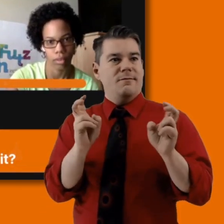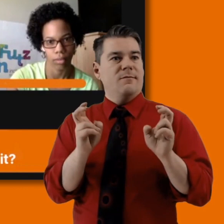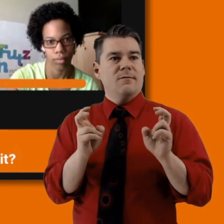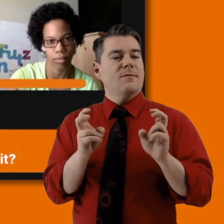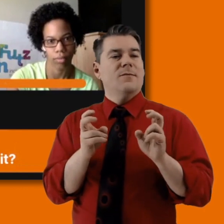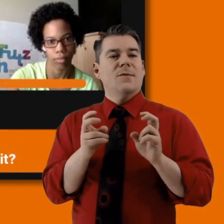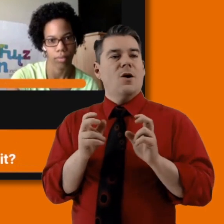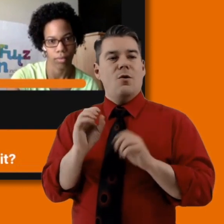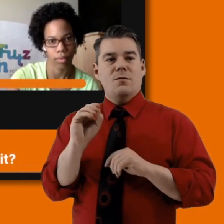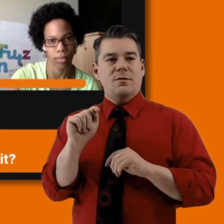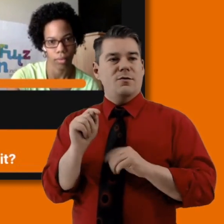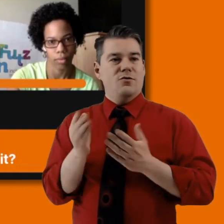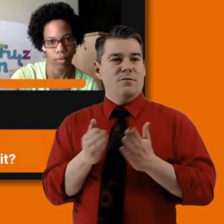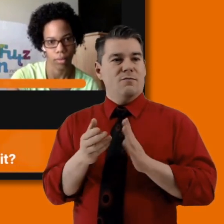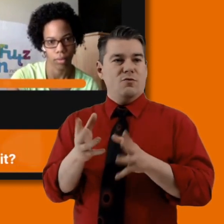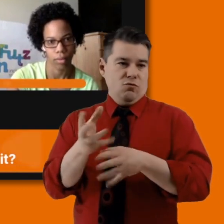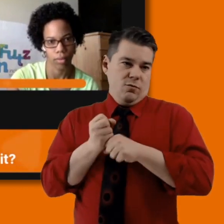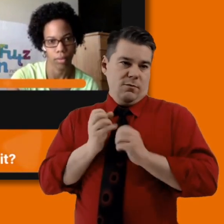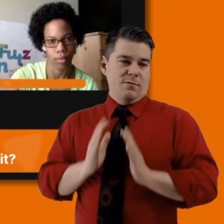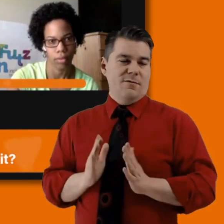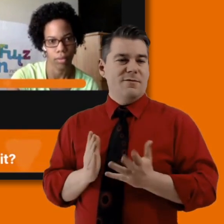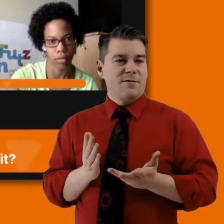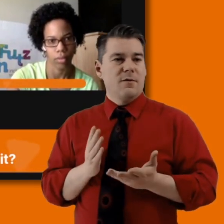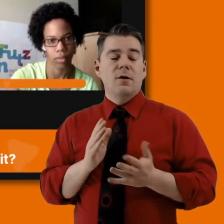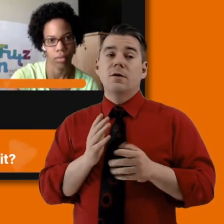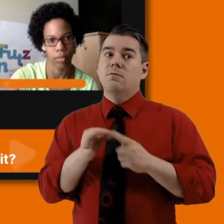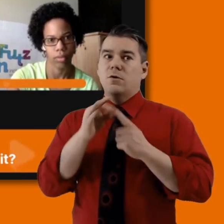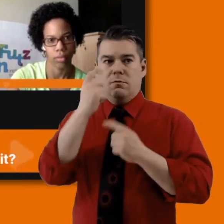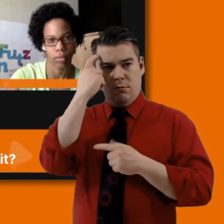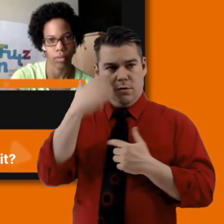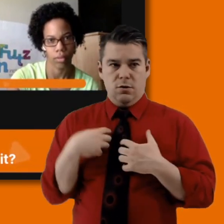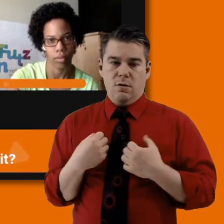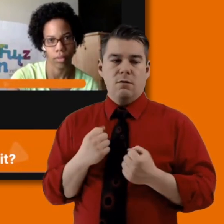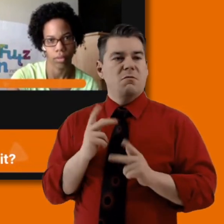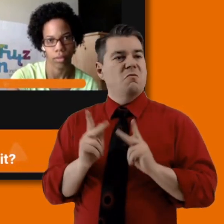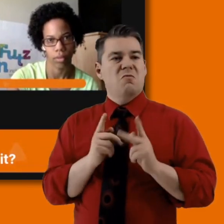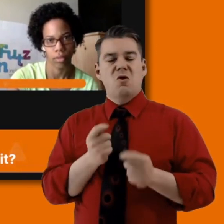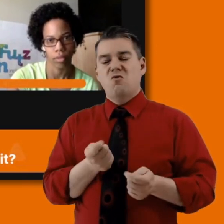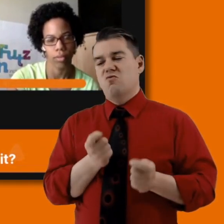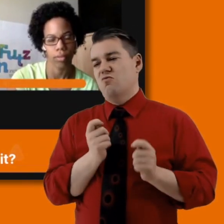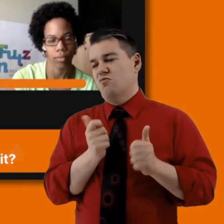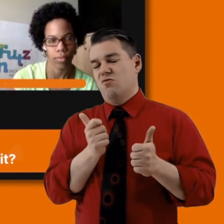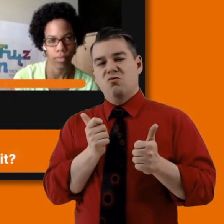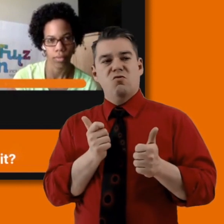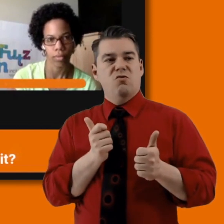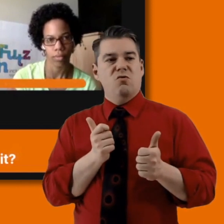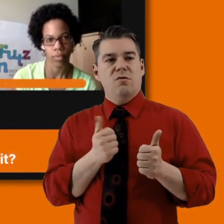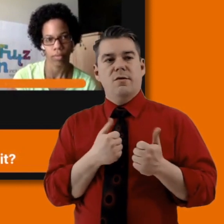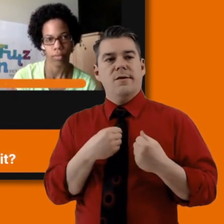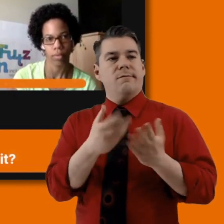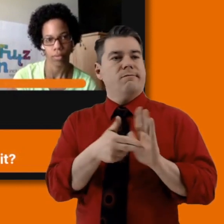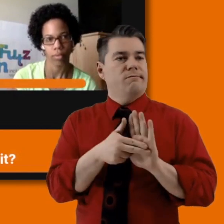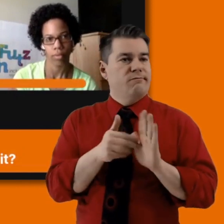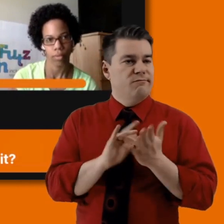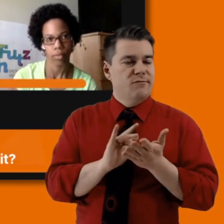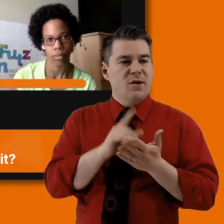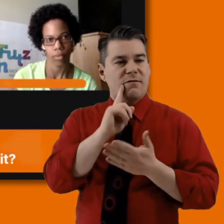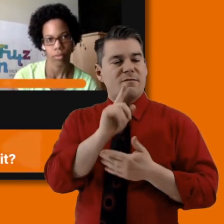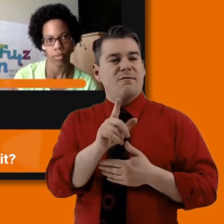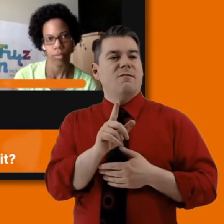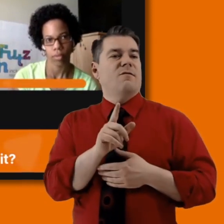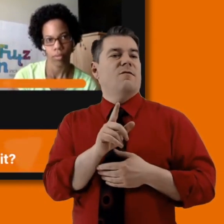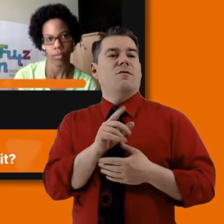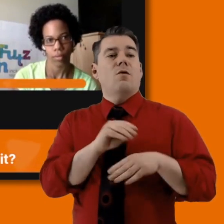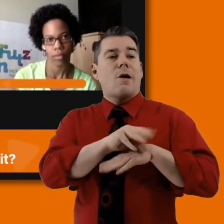recipient, especially in mental health. People are very quick to prescribe counseling